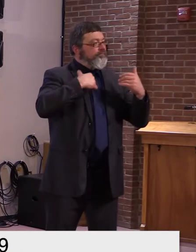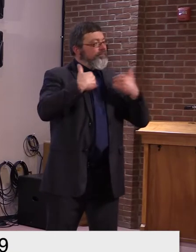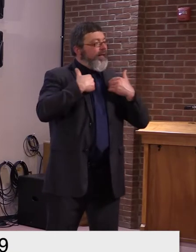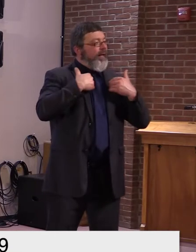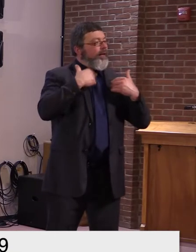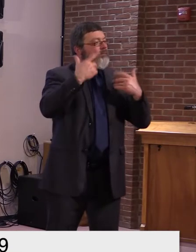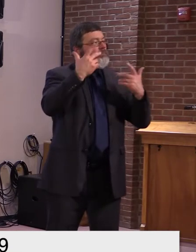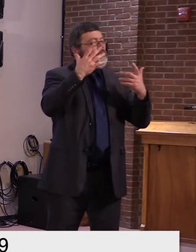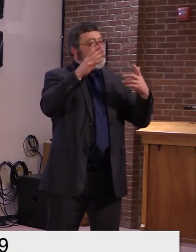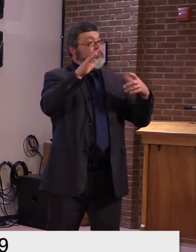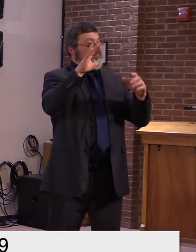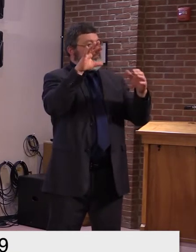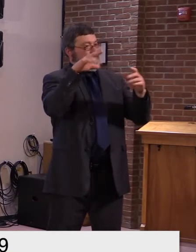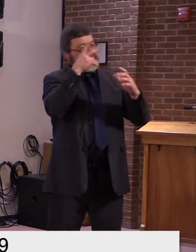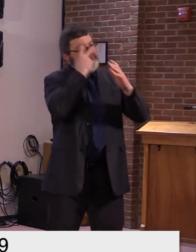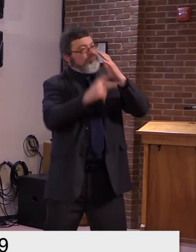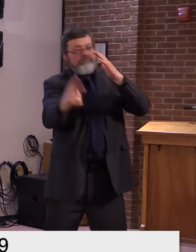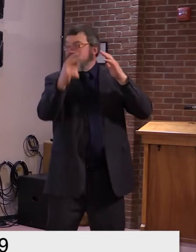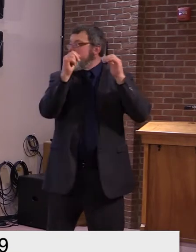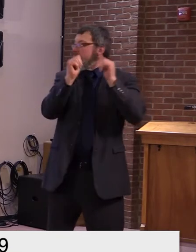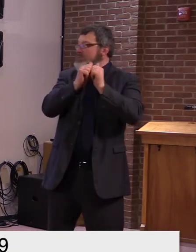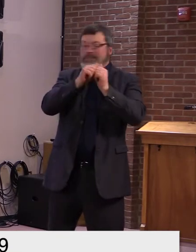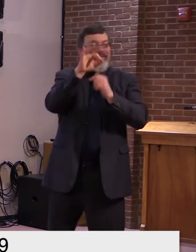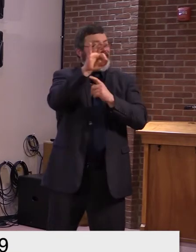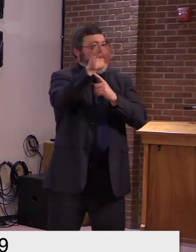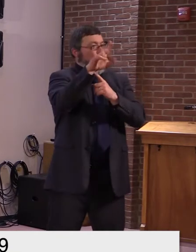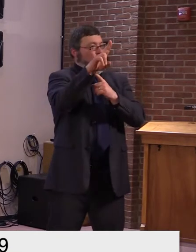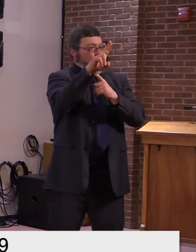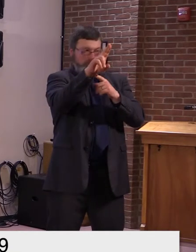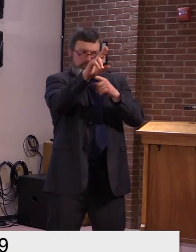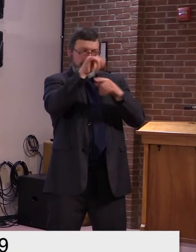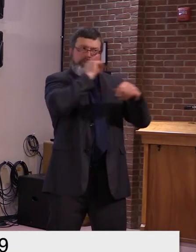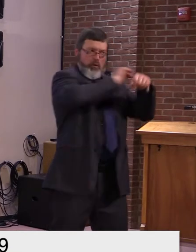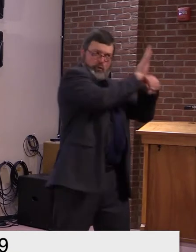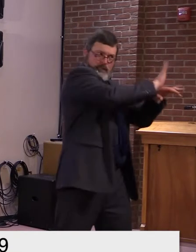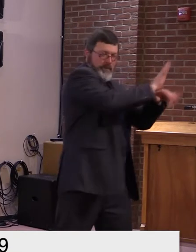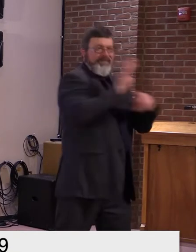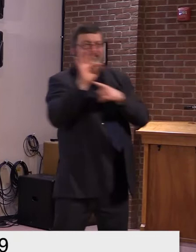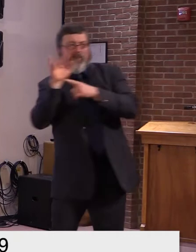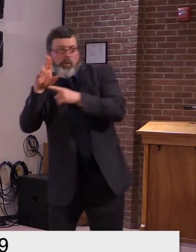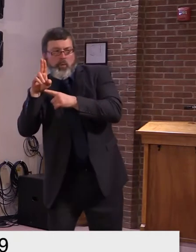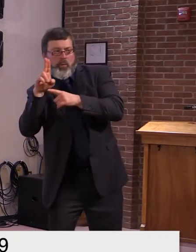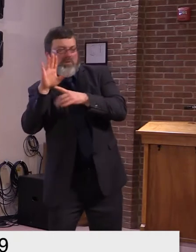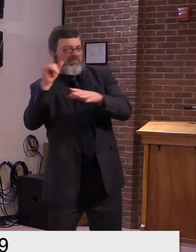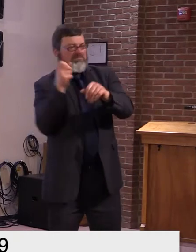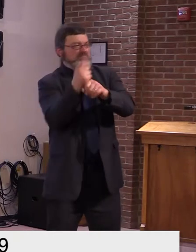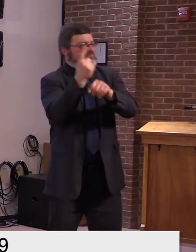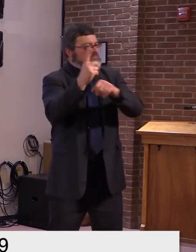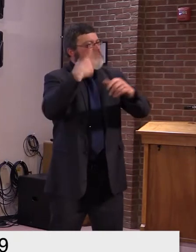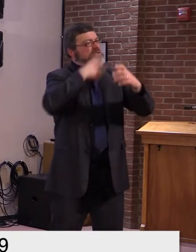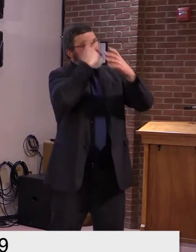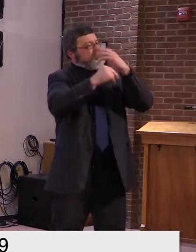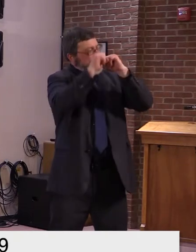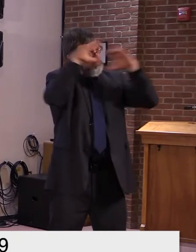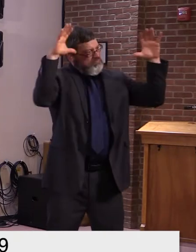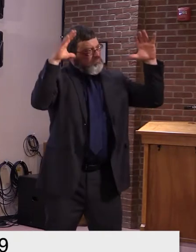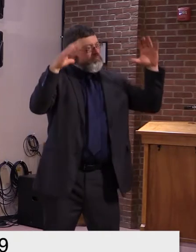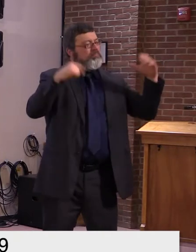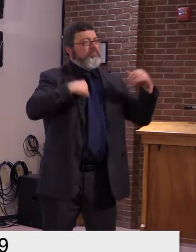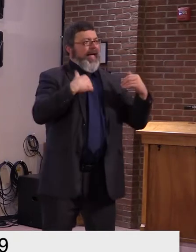this winter will bring include successfully managing the current flu season along with a COVID-19